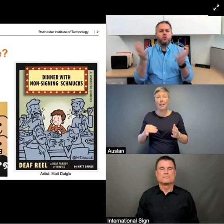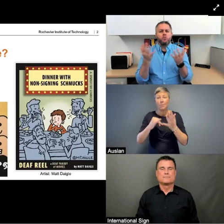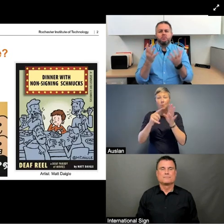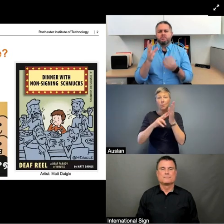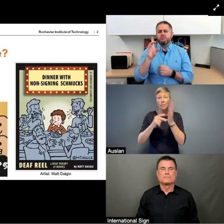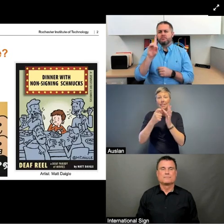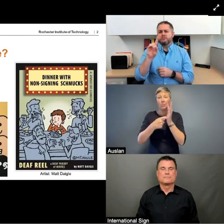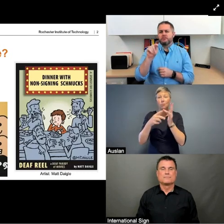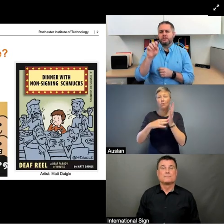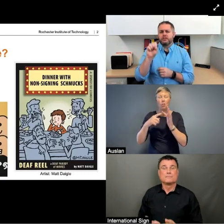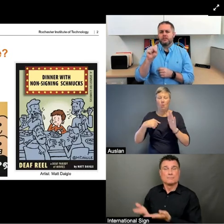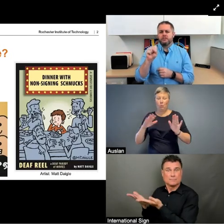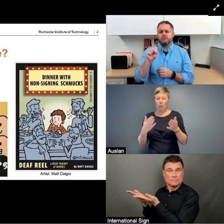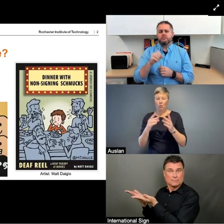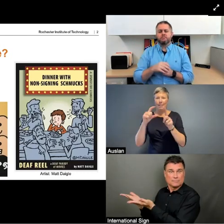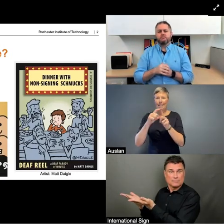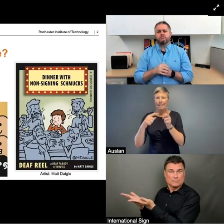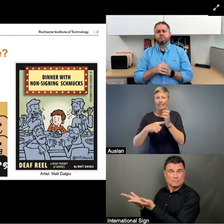DTS.